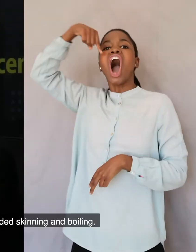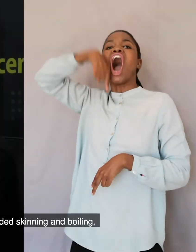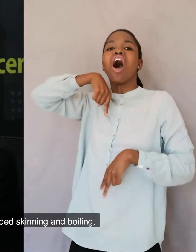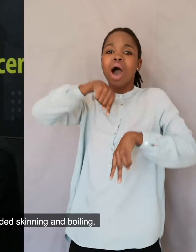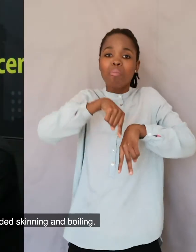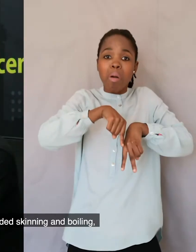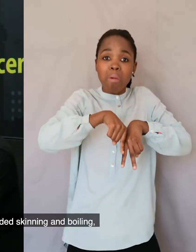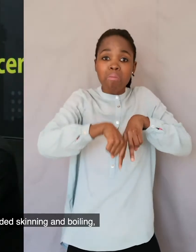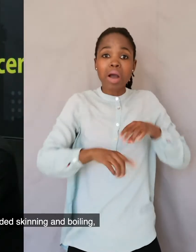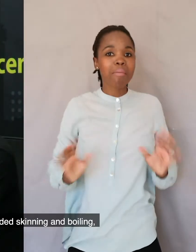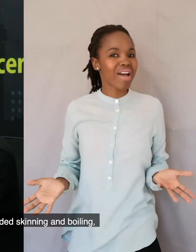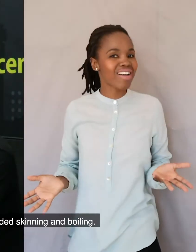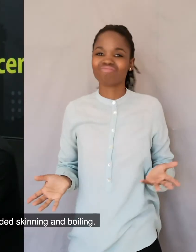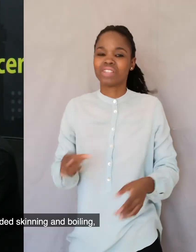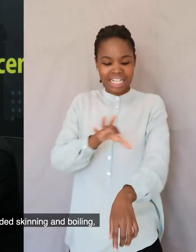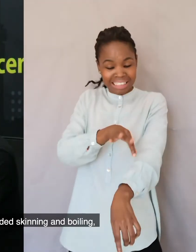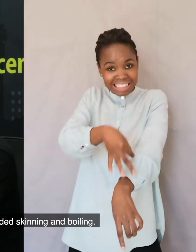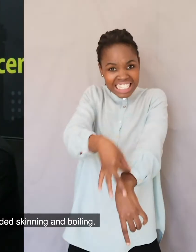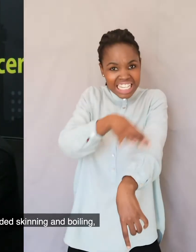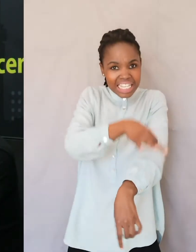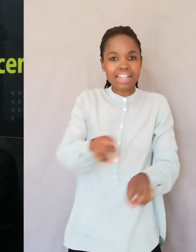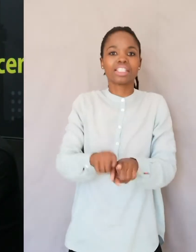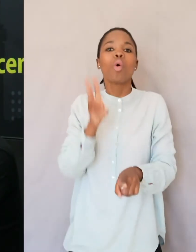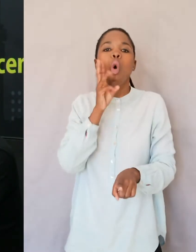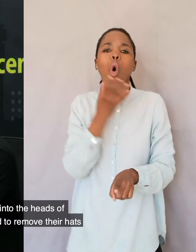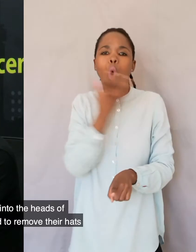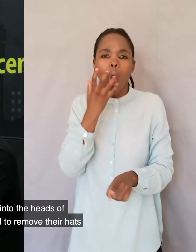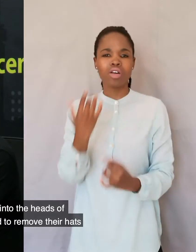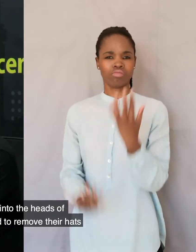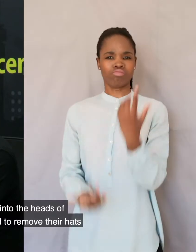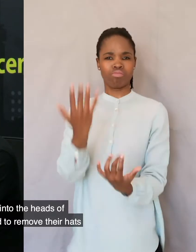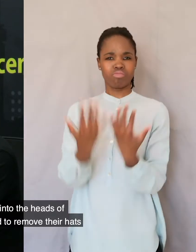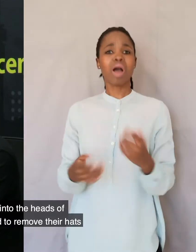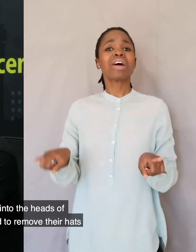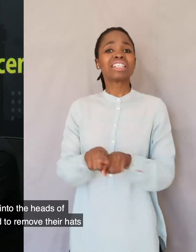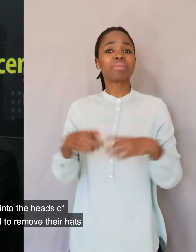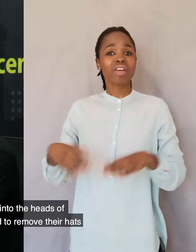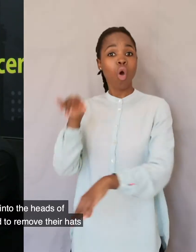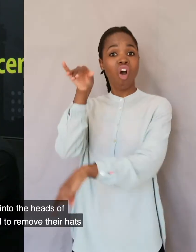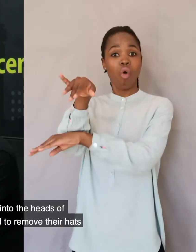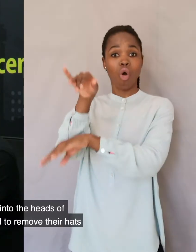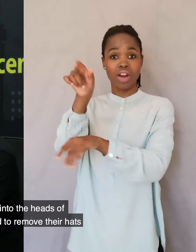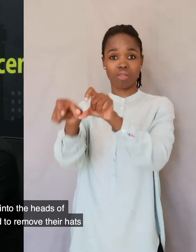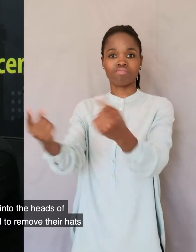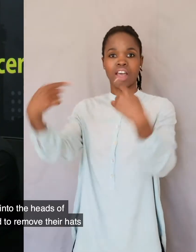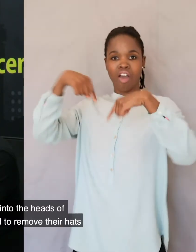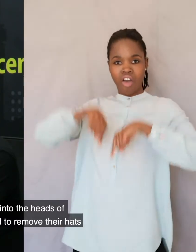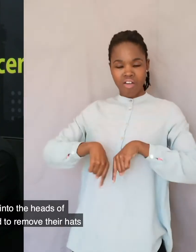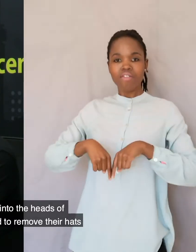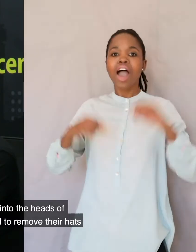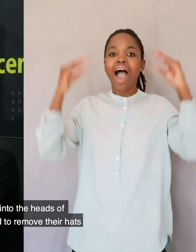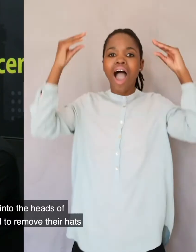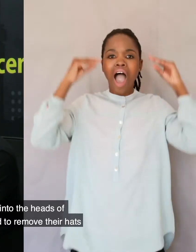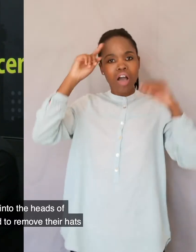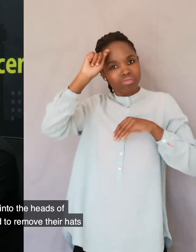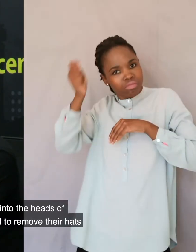Other methods of execution included skinning and boiling, and he once hammered nails into the heads of foreign ambassadors who